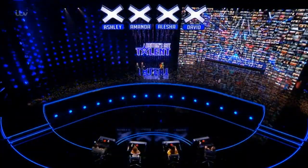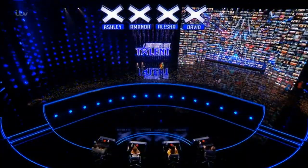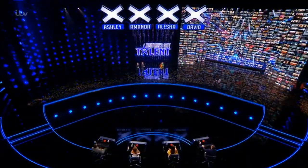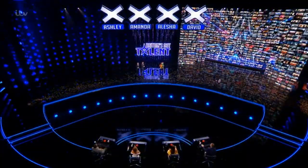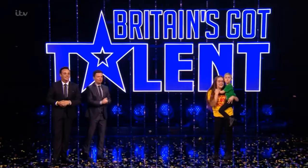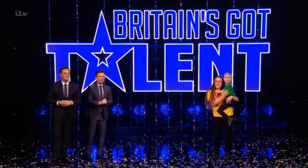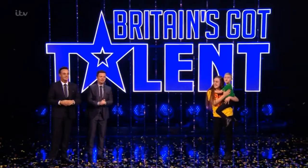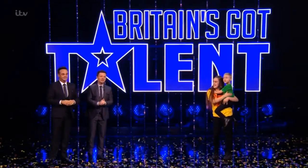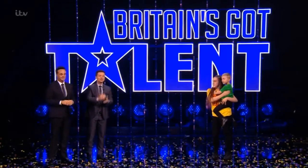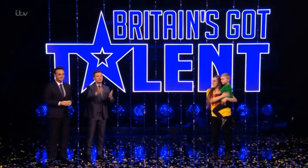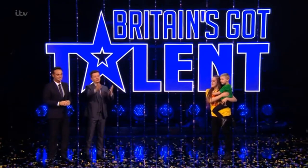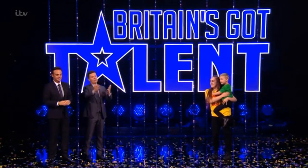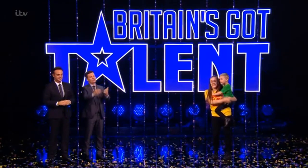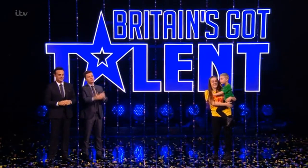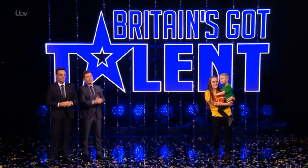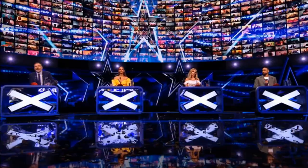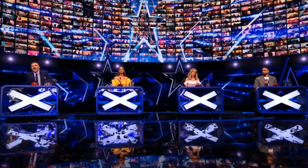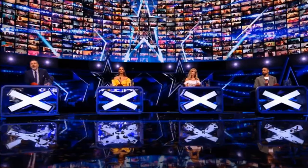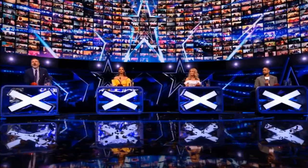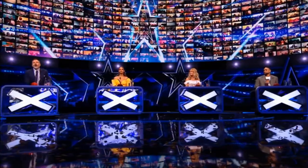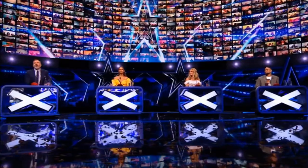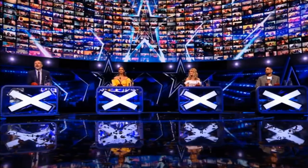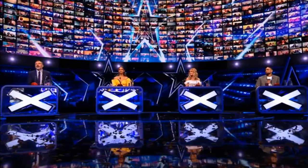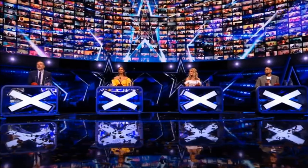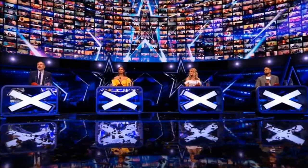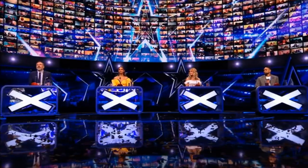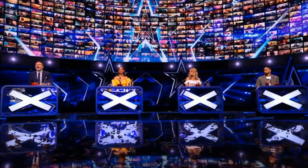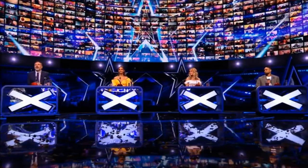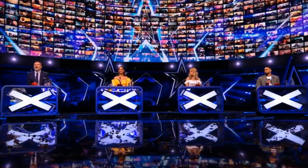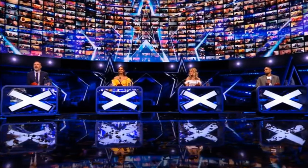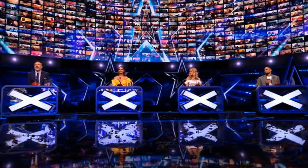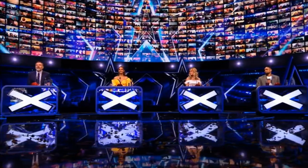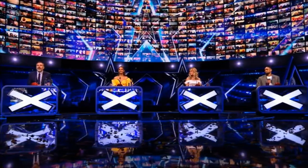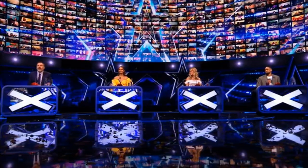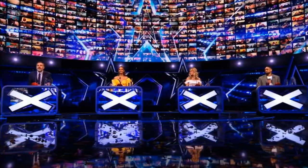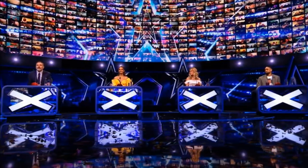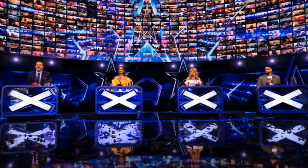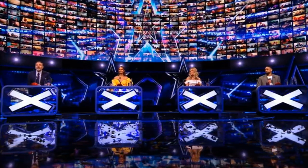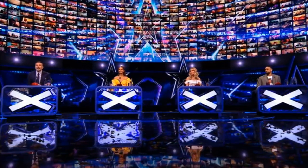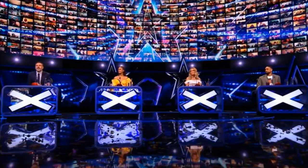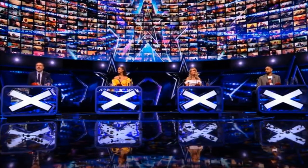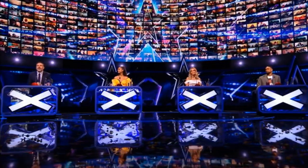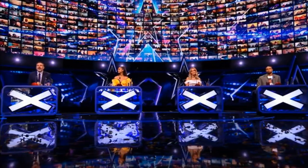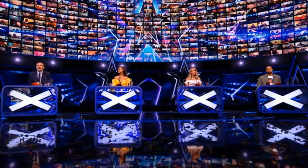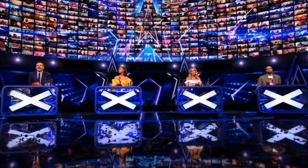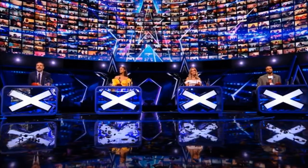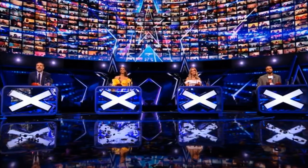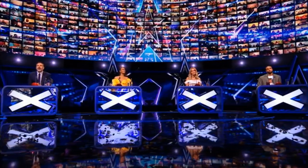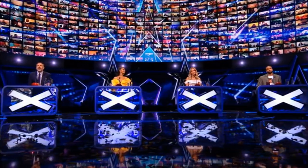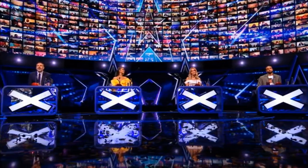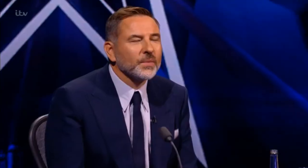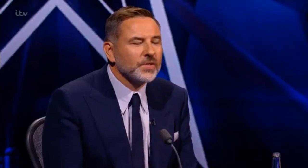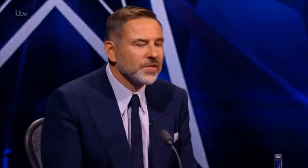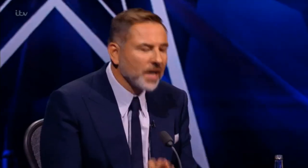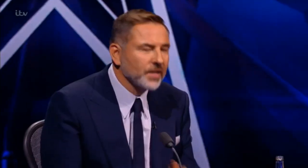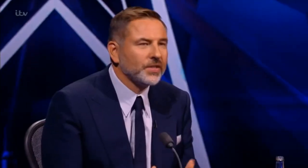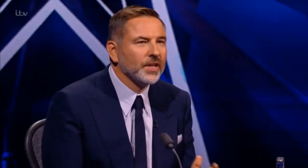Let's cross over to the judges. We'll start with you, David. Oh, well, I love that. I love you guys so much. It was such